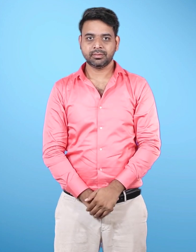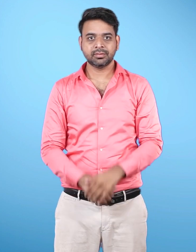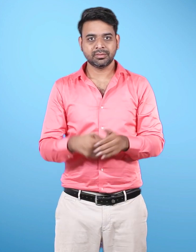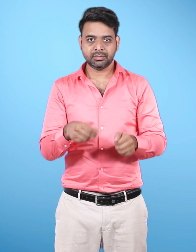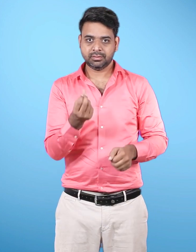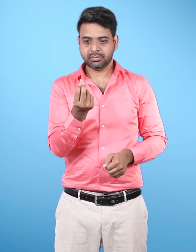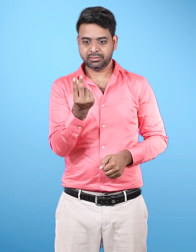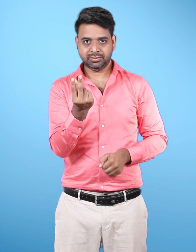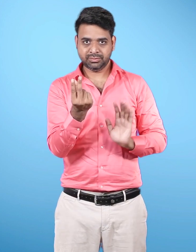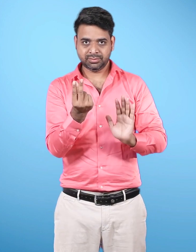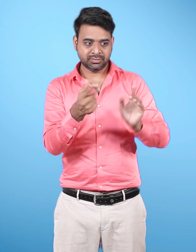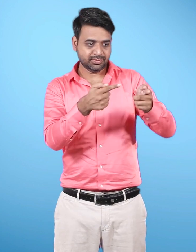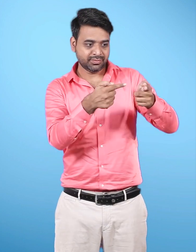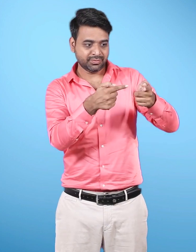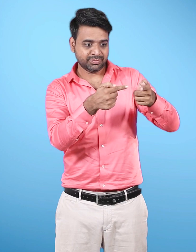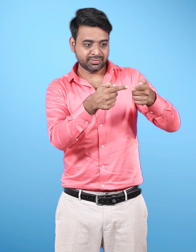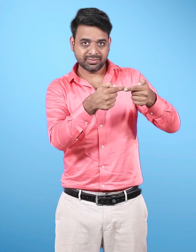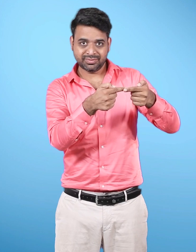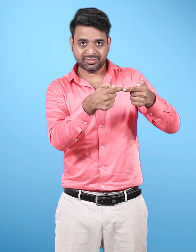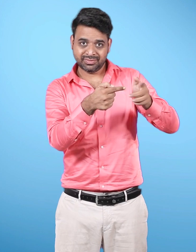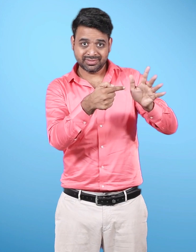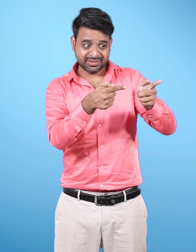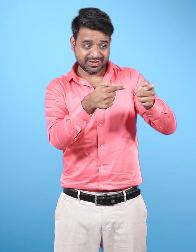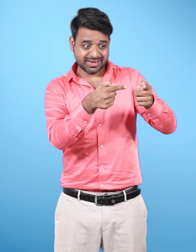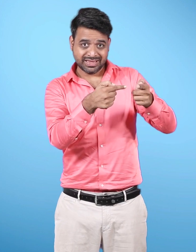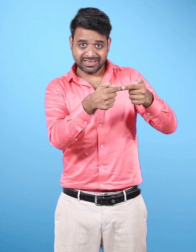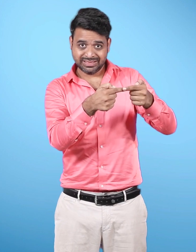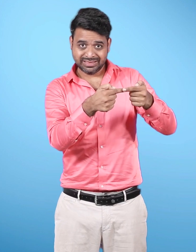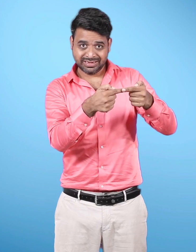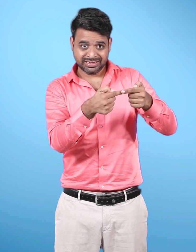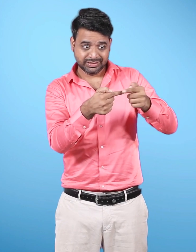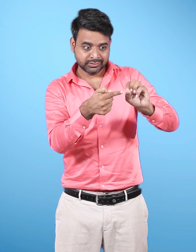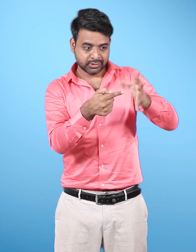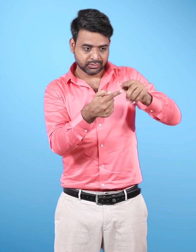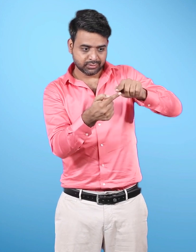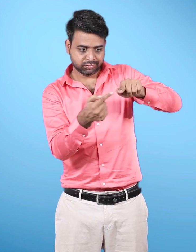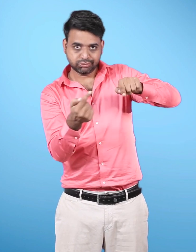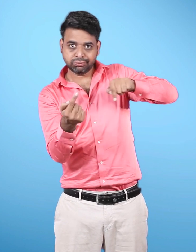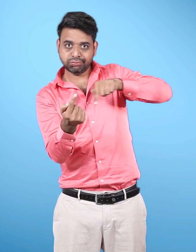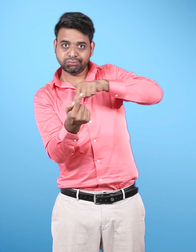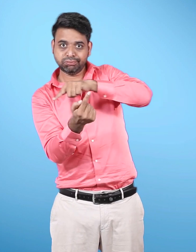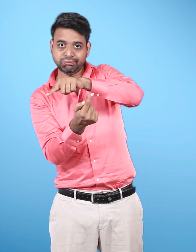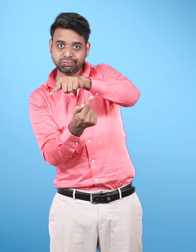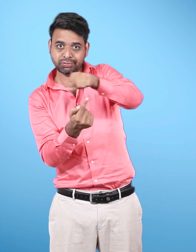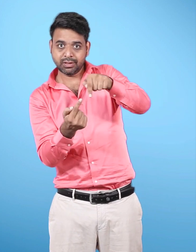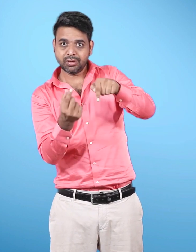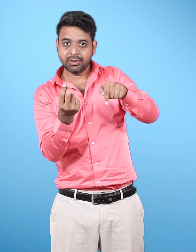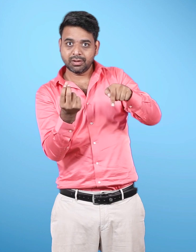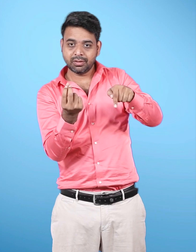In a closed electric circuit, the electric current passes from one terminal of the electric cell to the